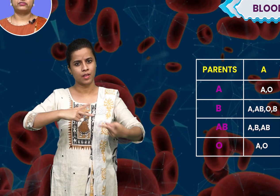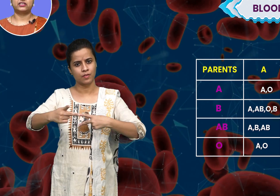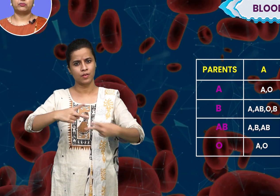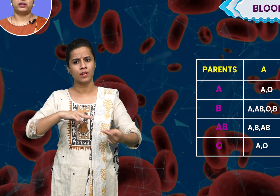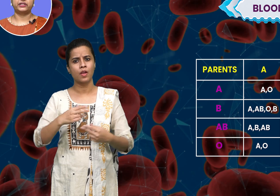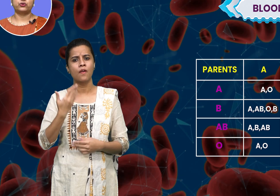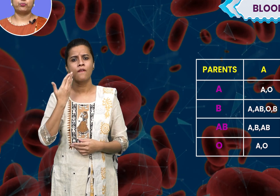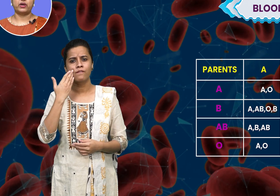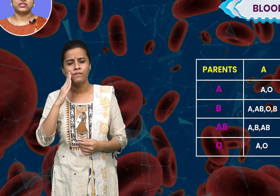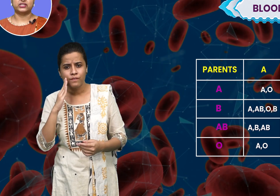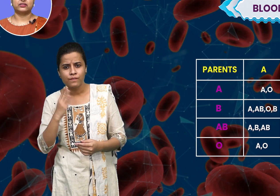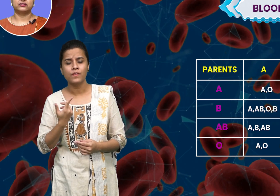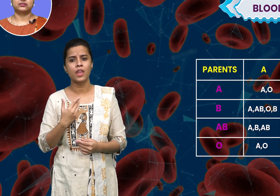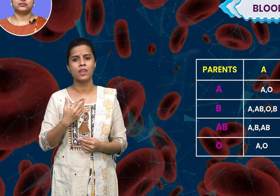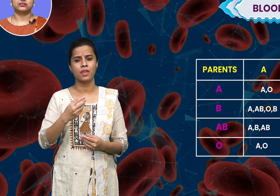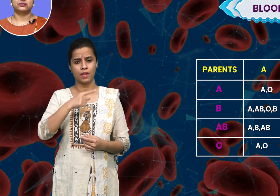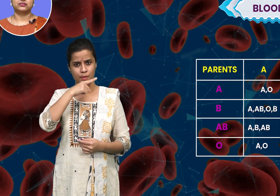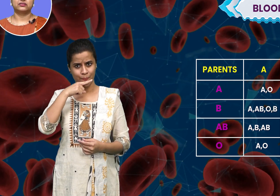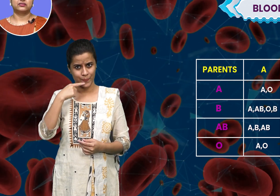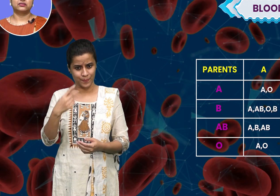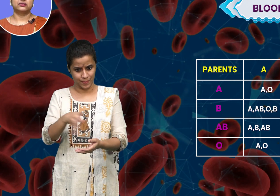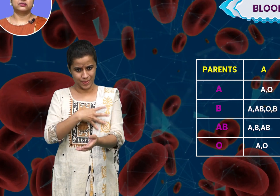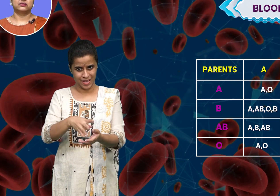only after the blood group matching.